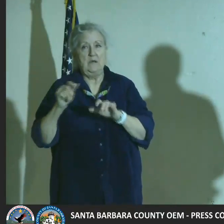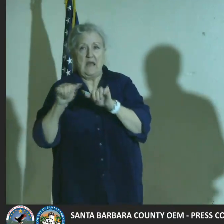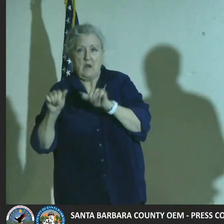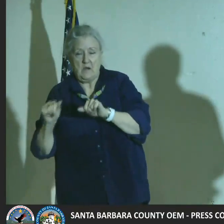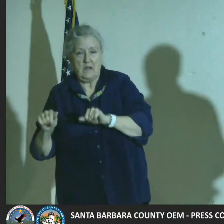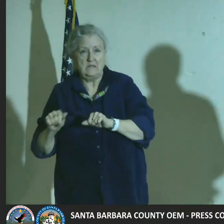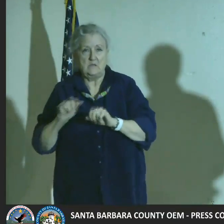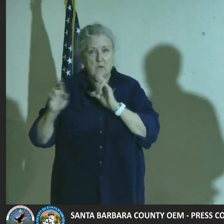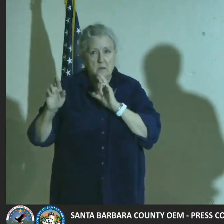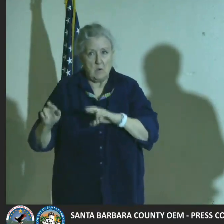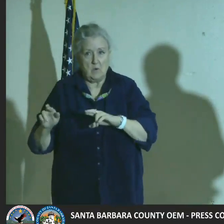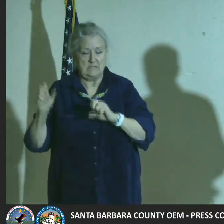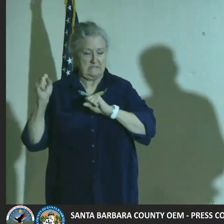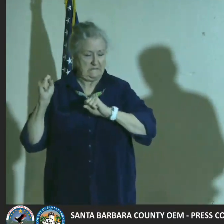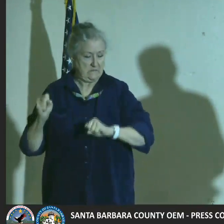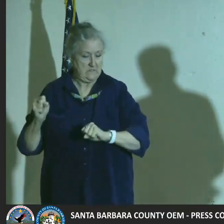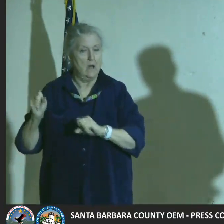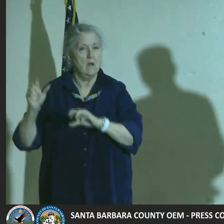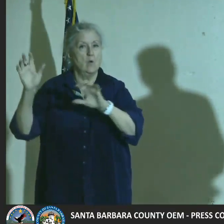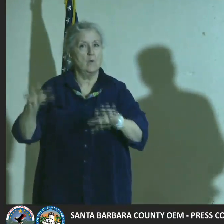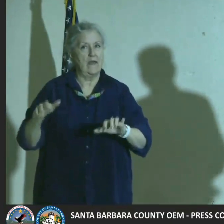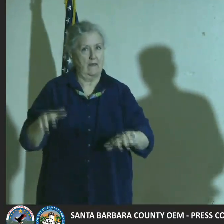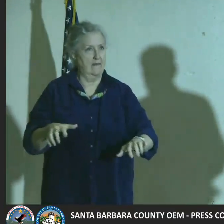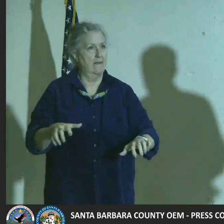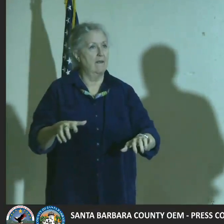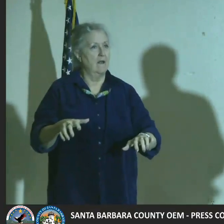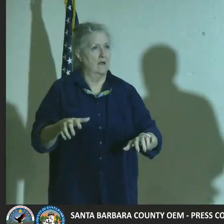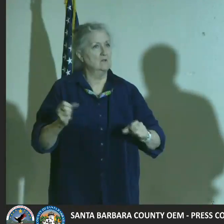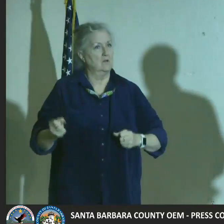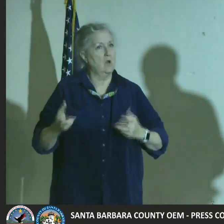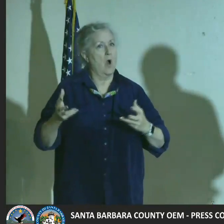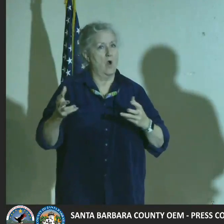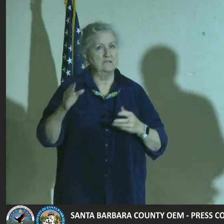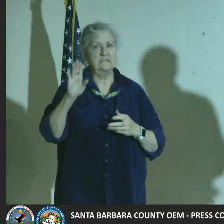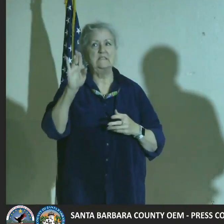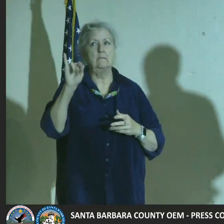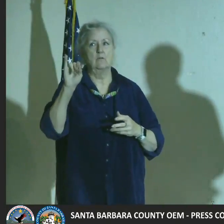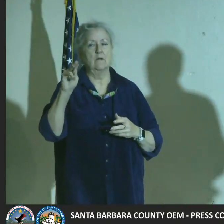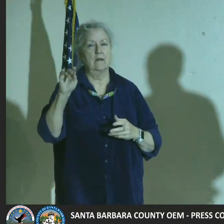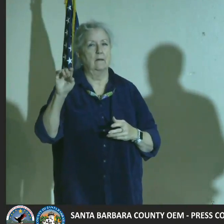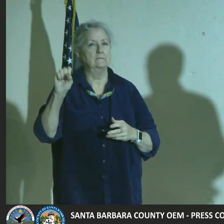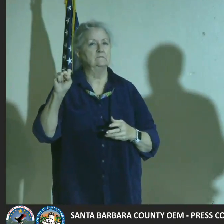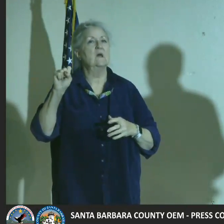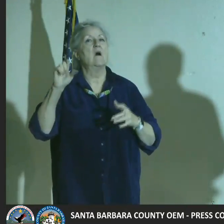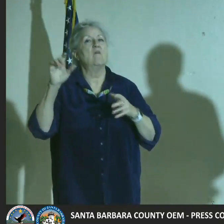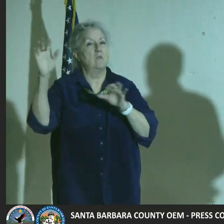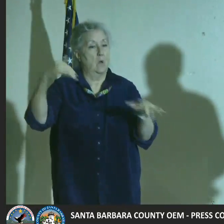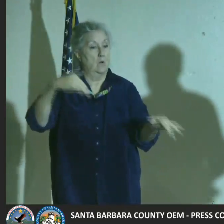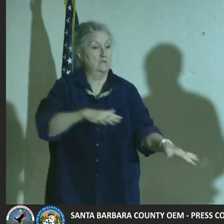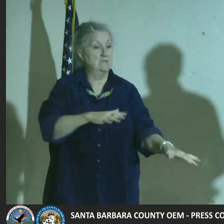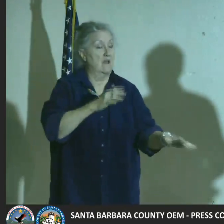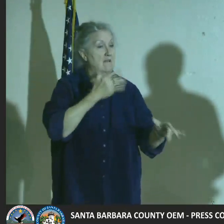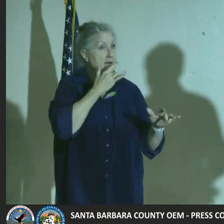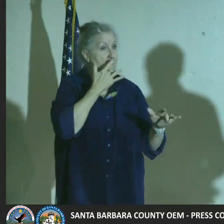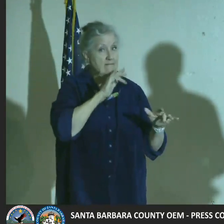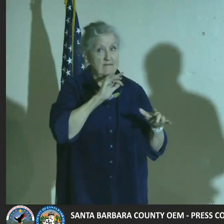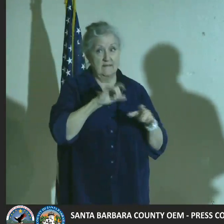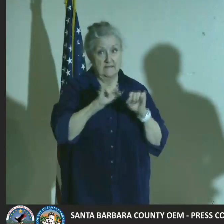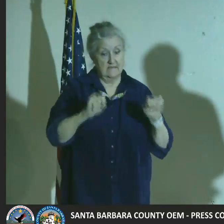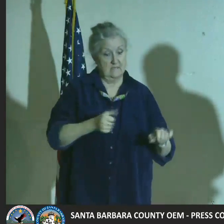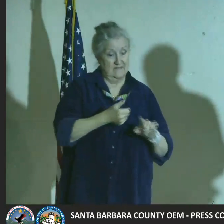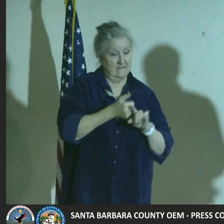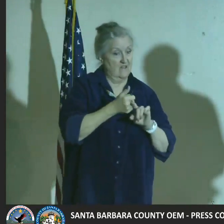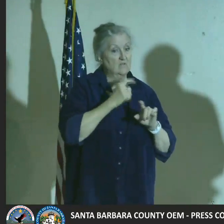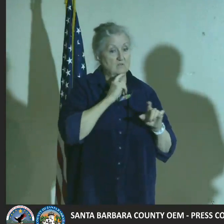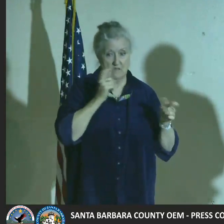reports of some of the intense rainfall that could cause debris flows. And luckily, the system has